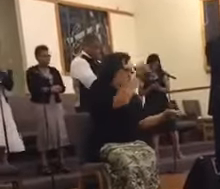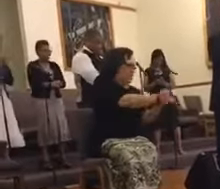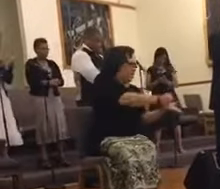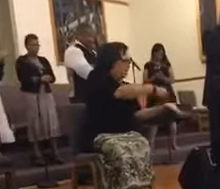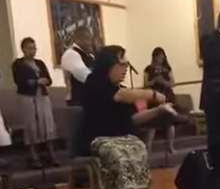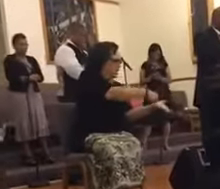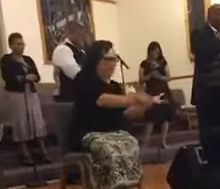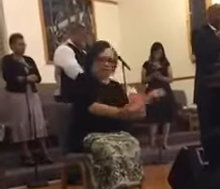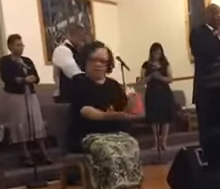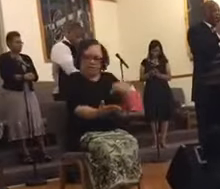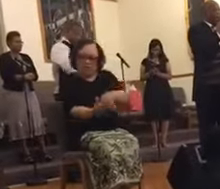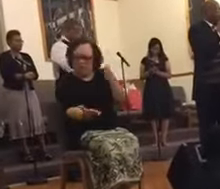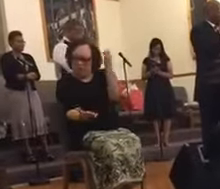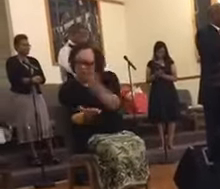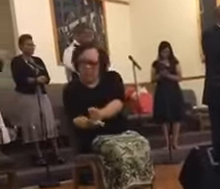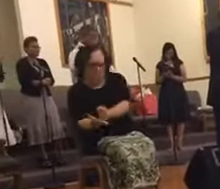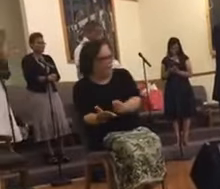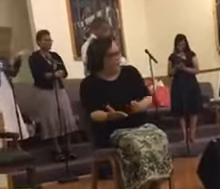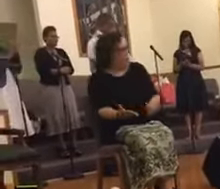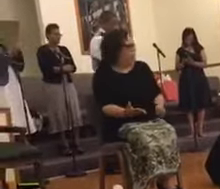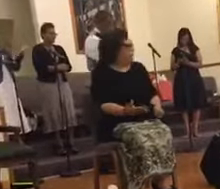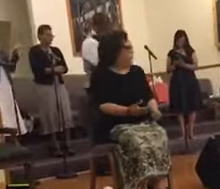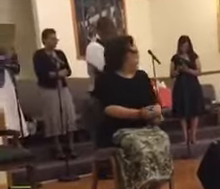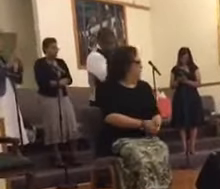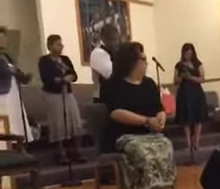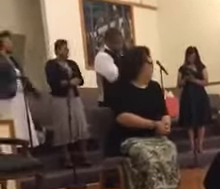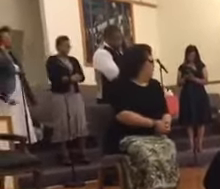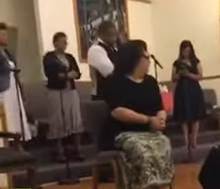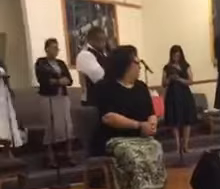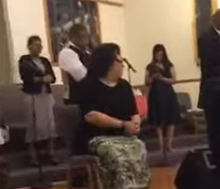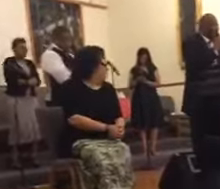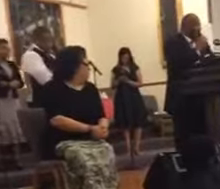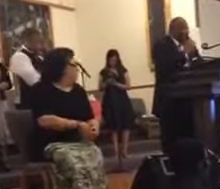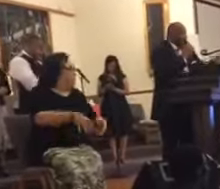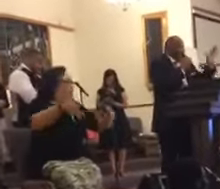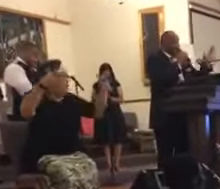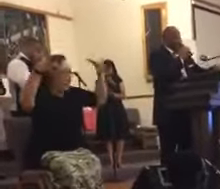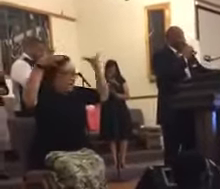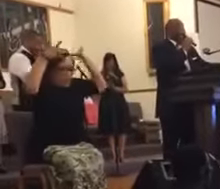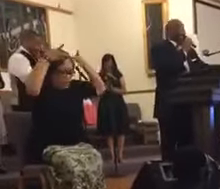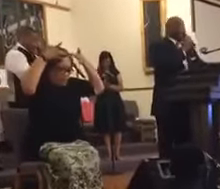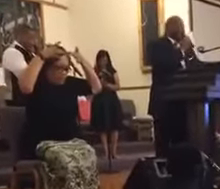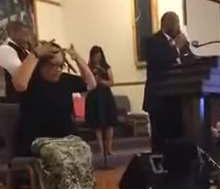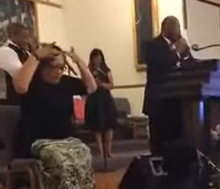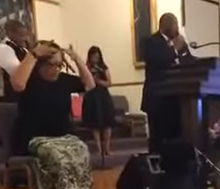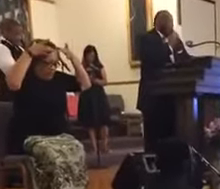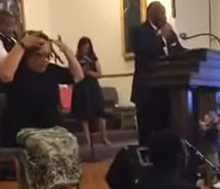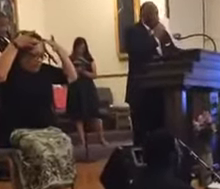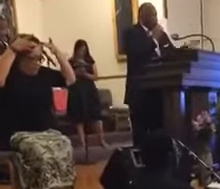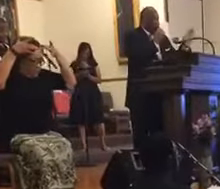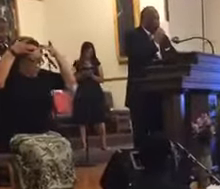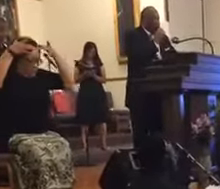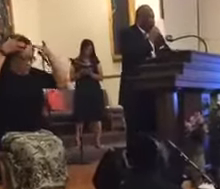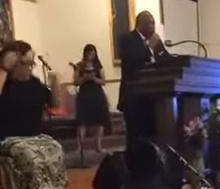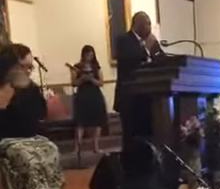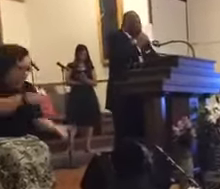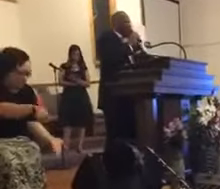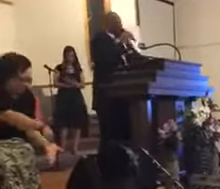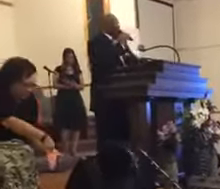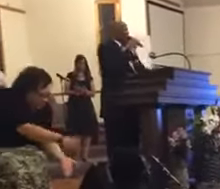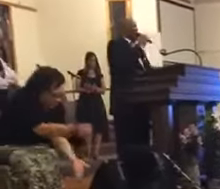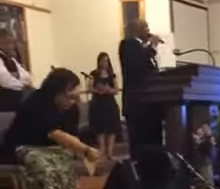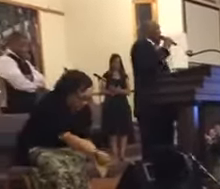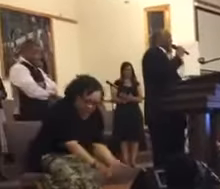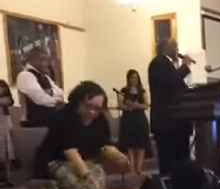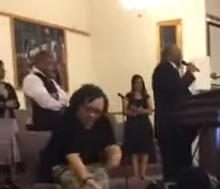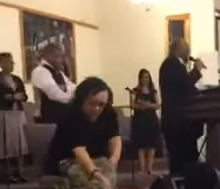his hands, and found a bush around his head, nails in his feet. But